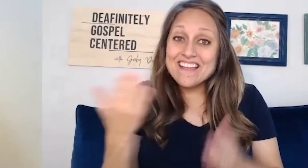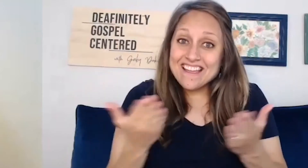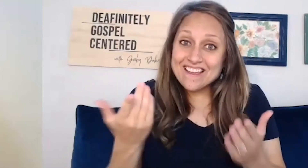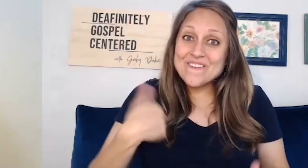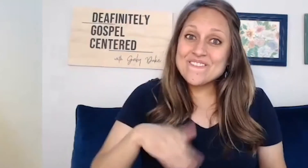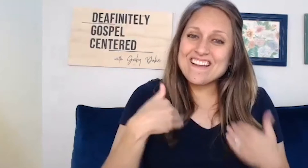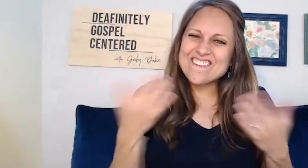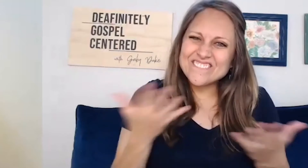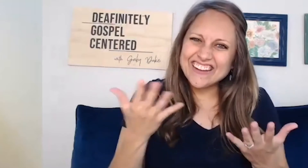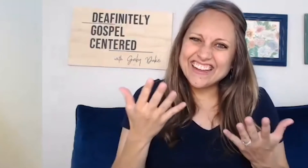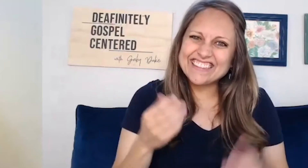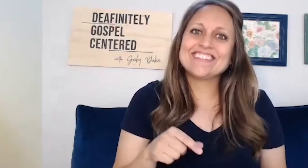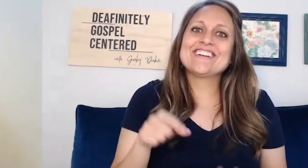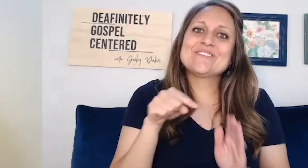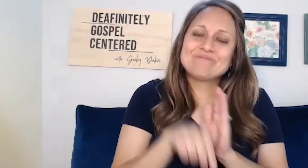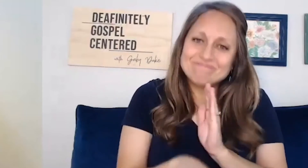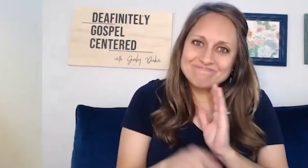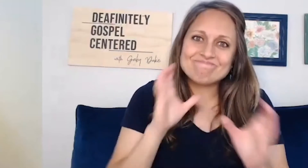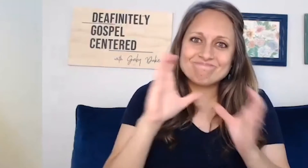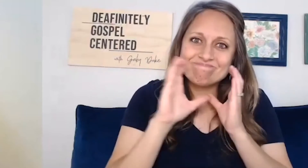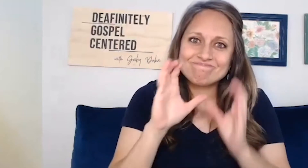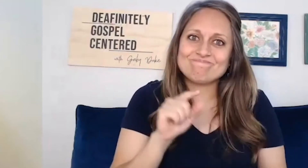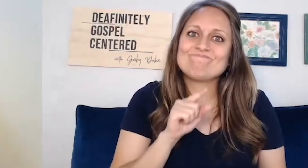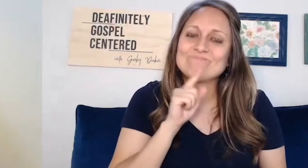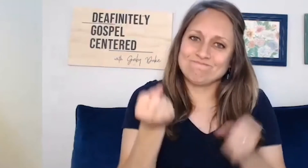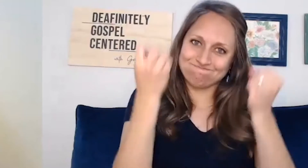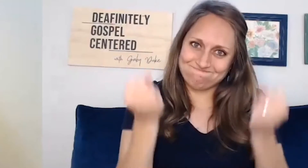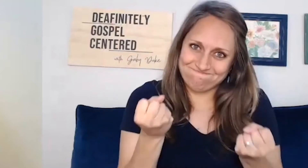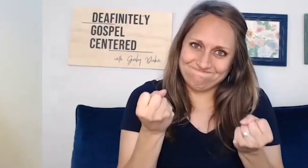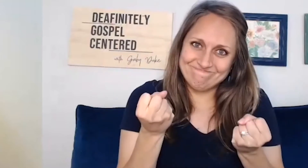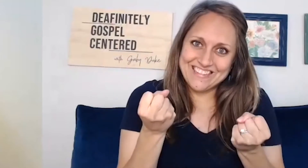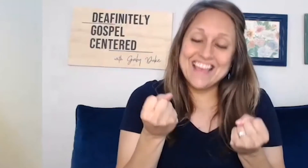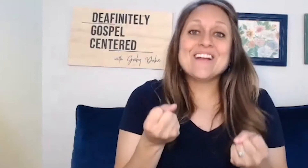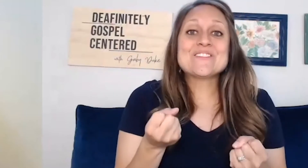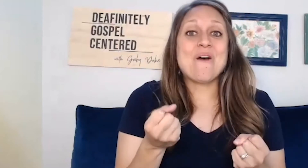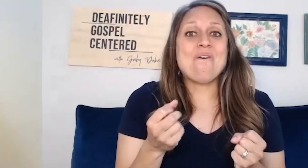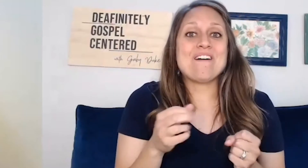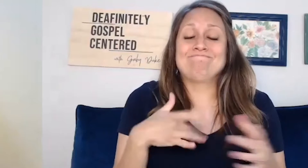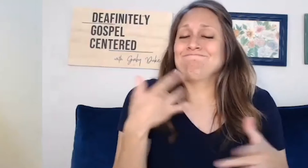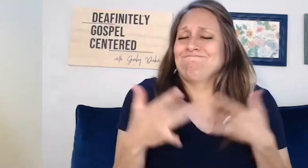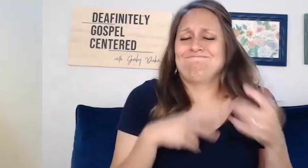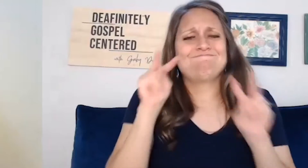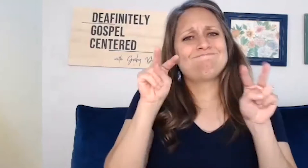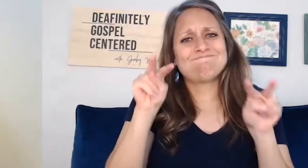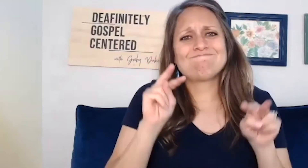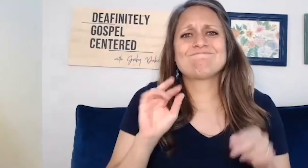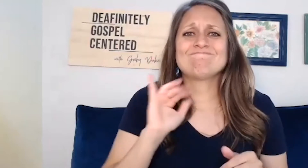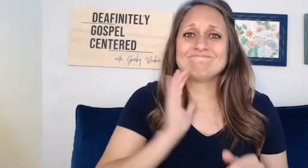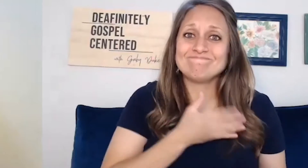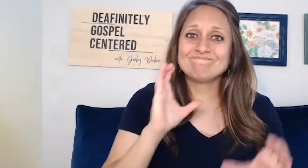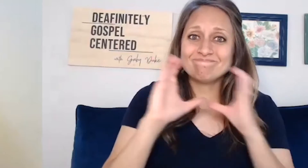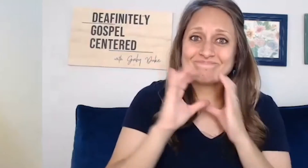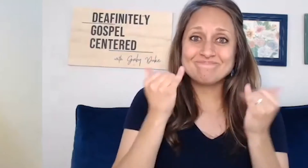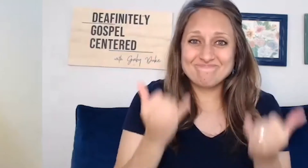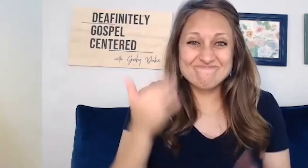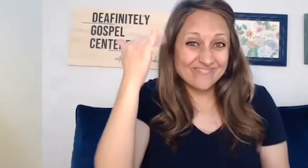the vodcast, we have real talk, real conversations in American Sign Language. And I am